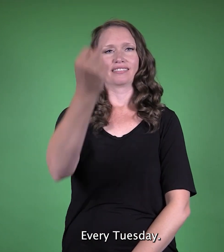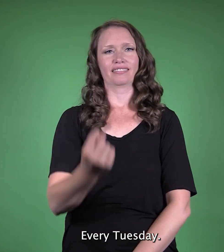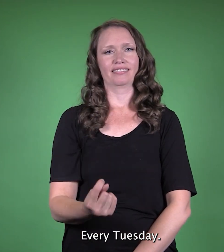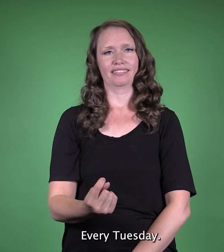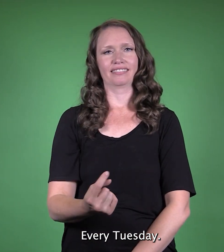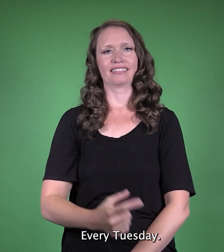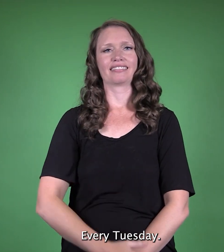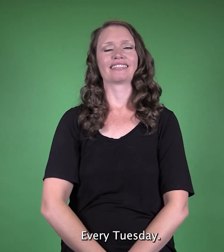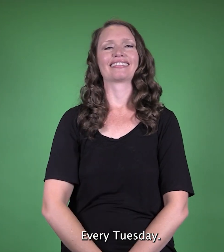Every Tuesday.